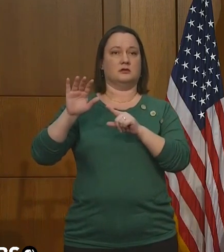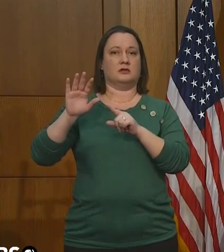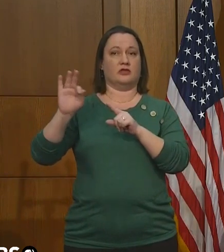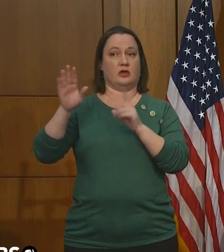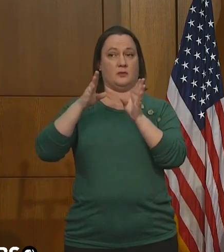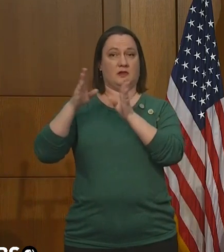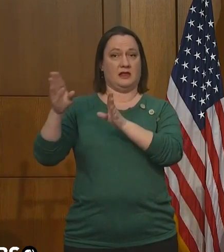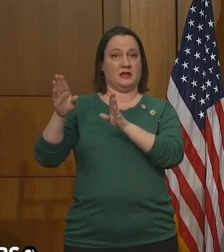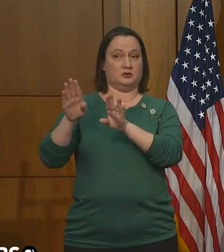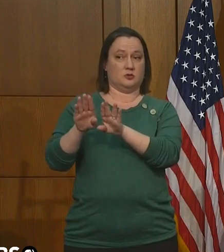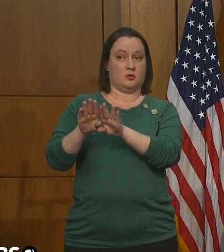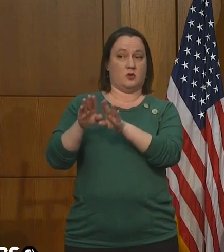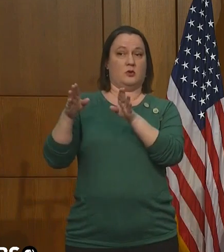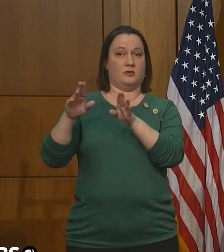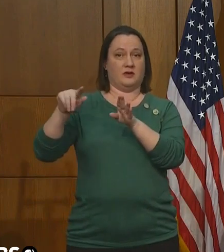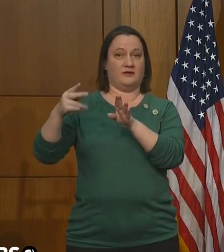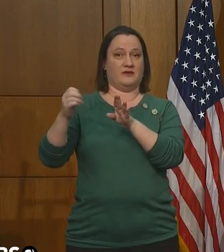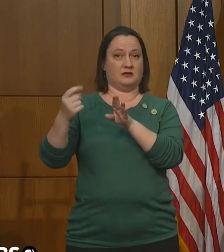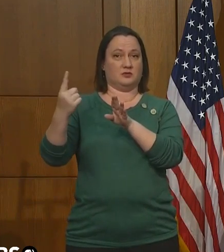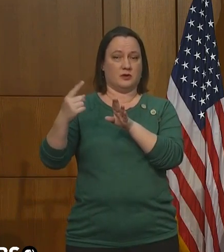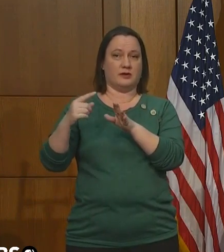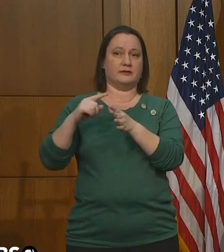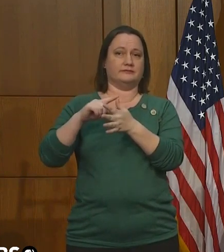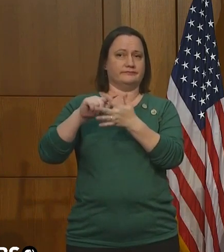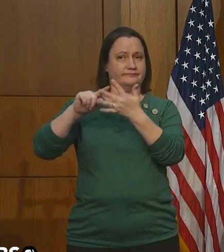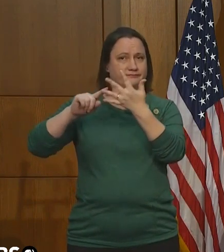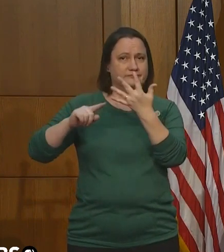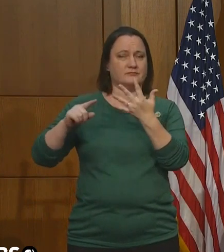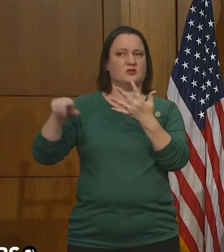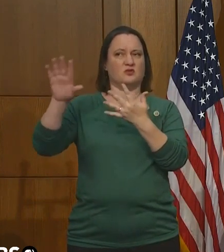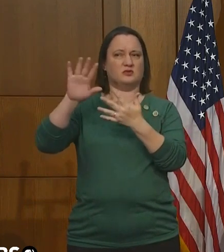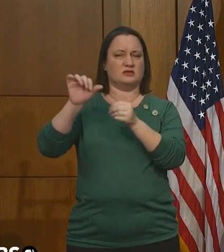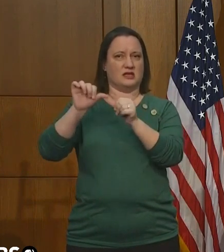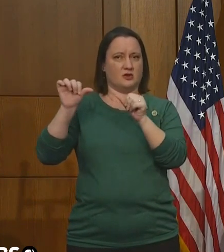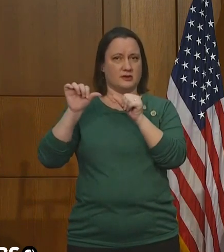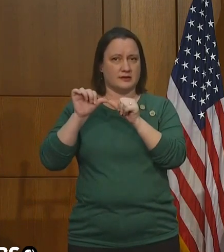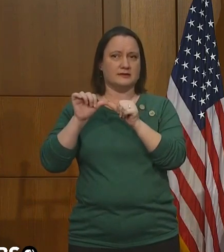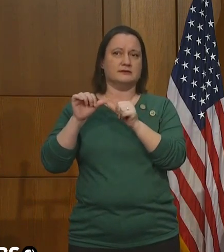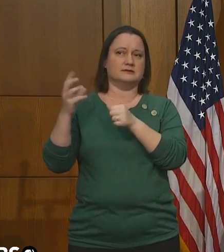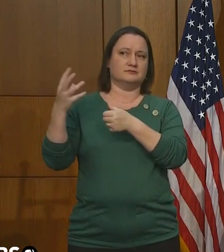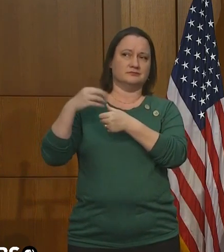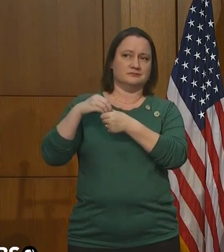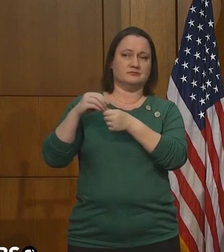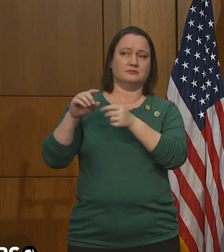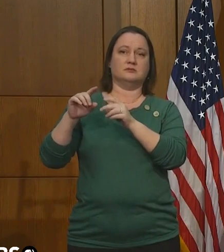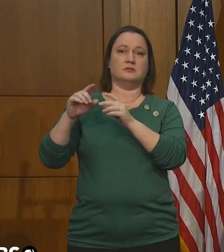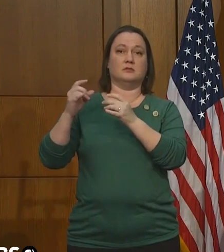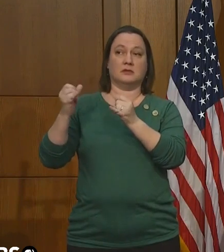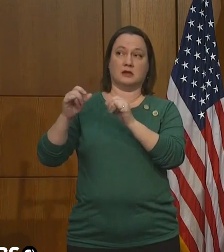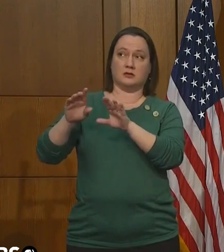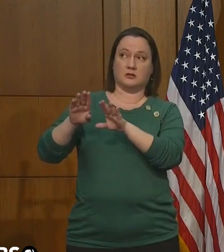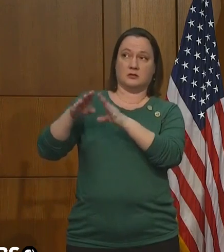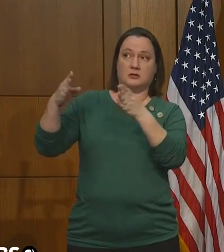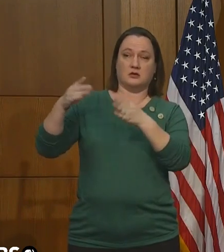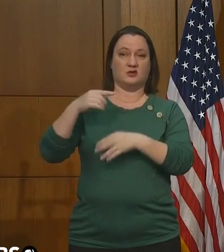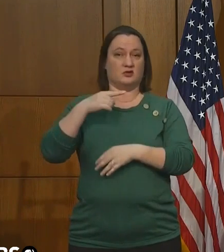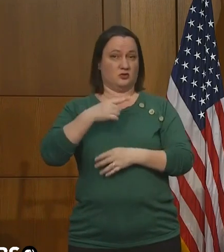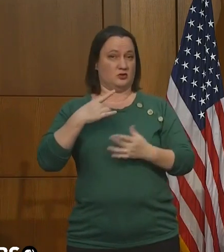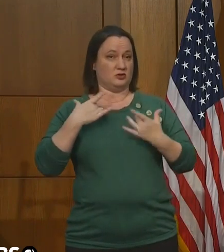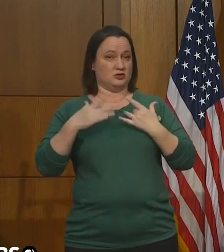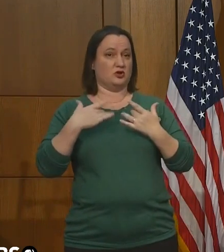future, reopen? You have Prince George's County, you have D.C. You're getting a lot of areas in the D.C. region now reopening. Do you have any concerns about maybe